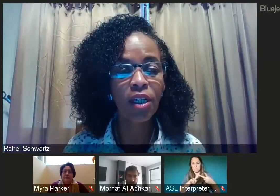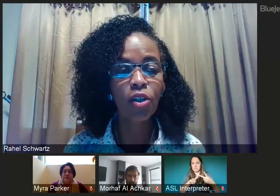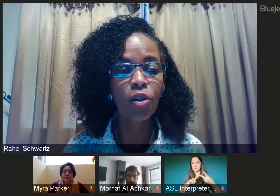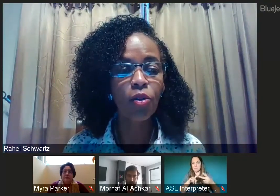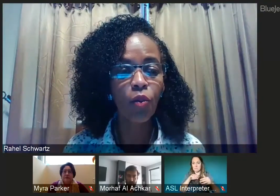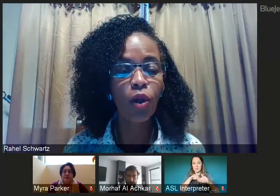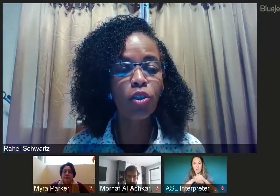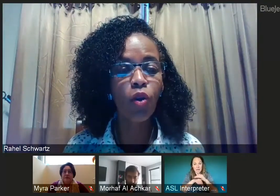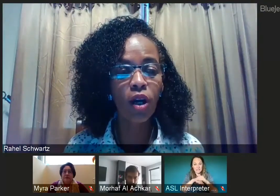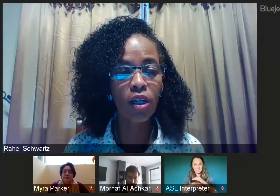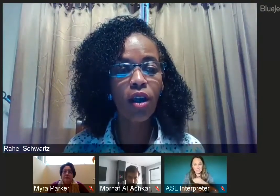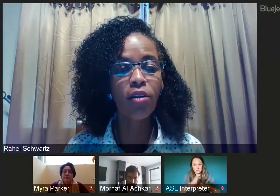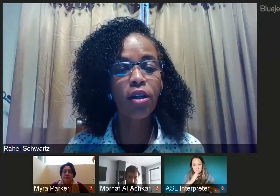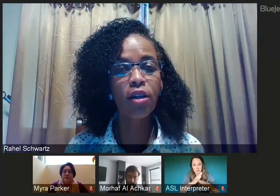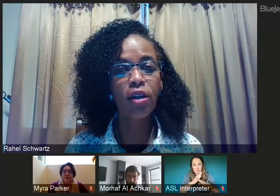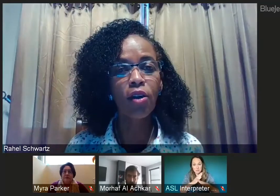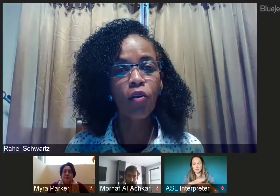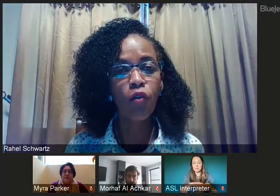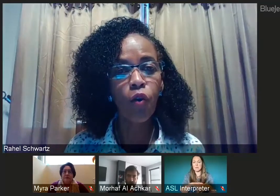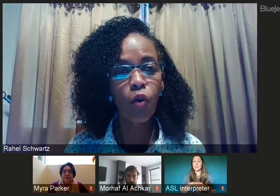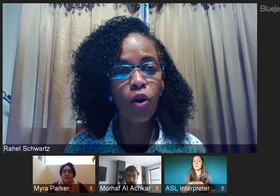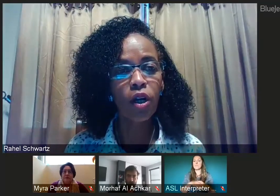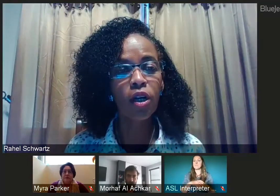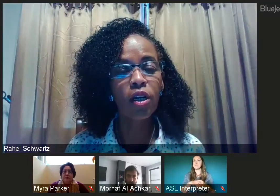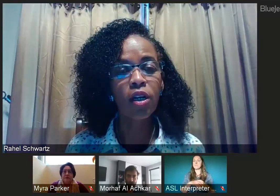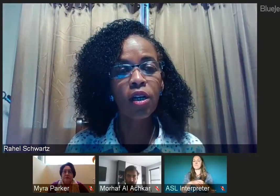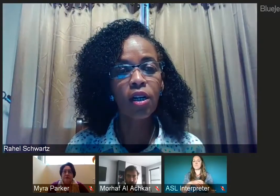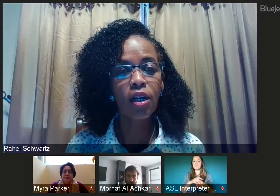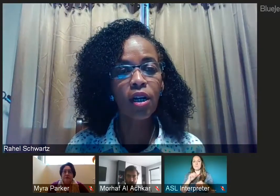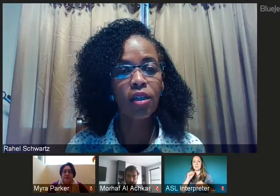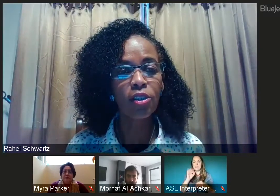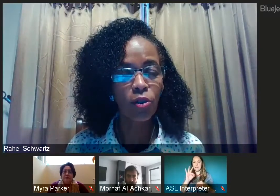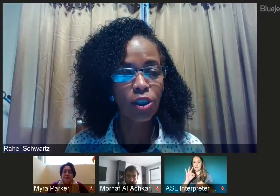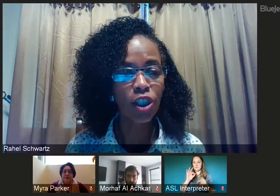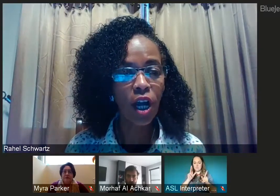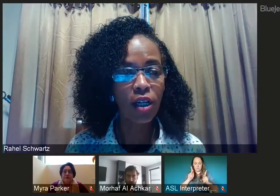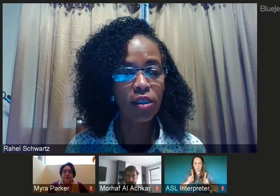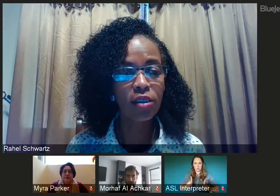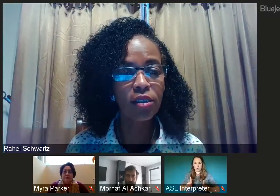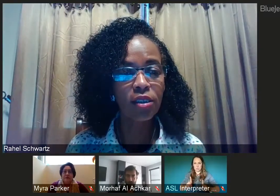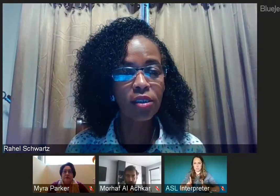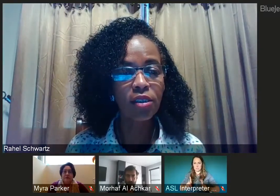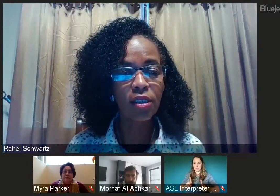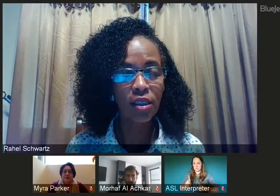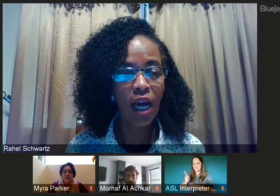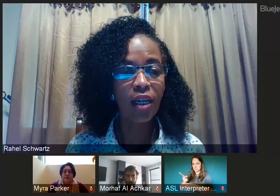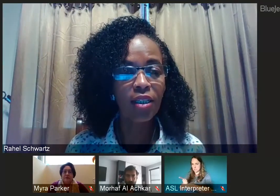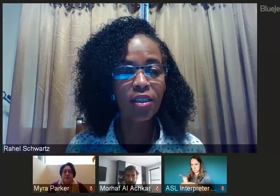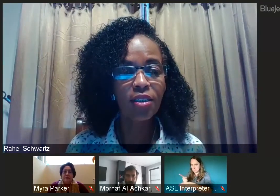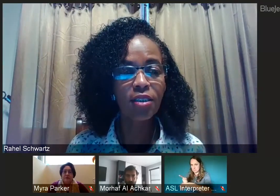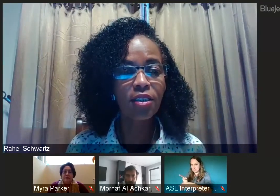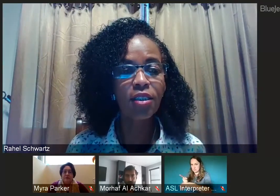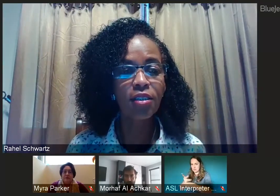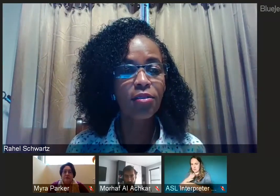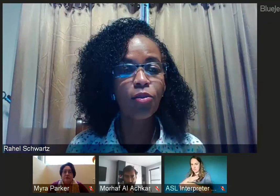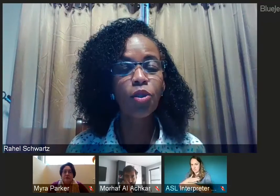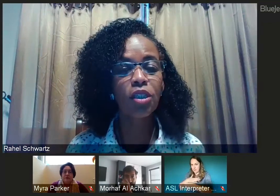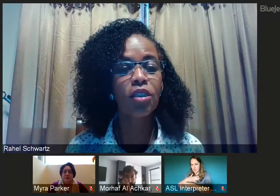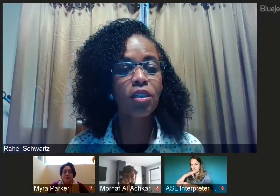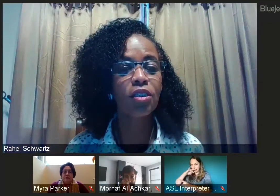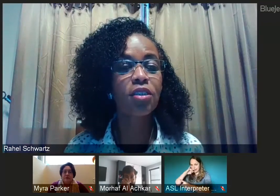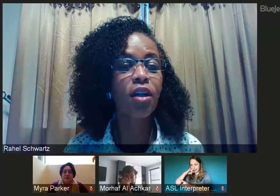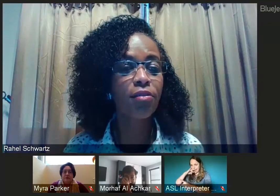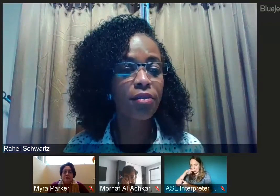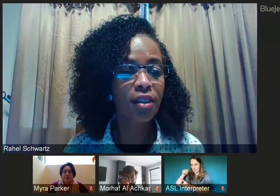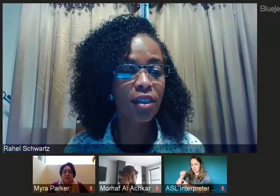accessing, when you are caring for your child, that is